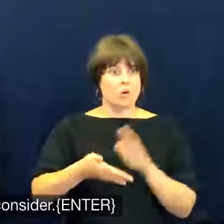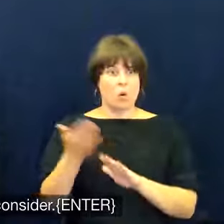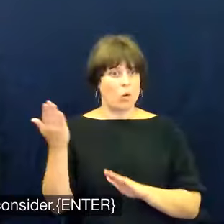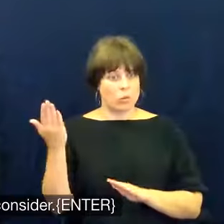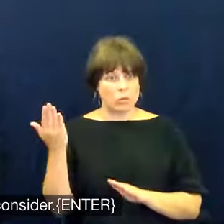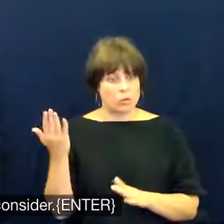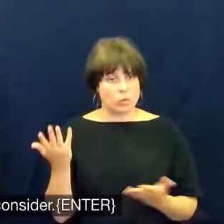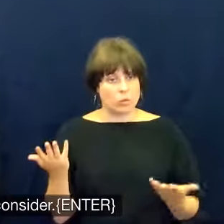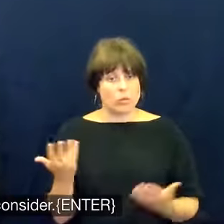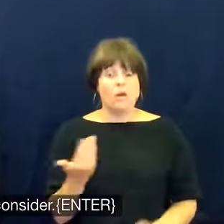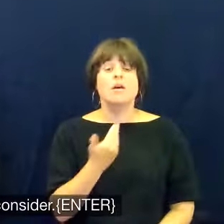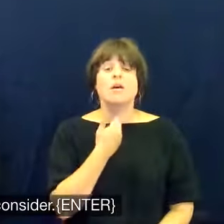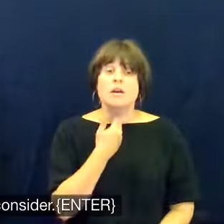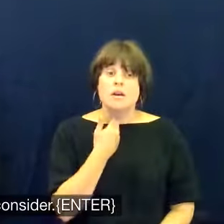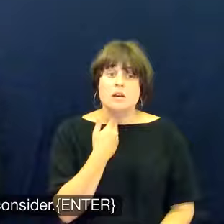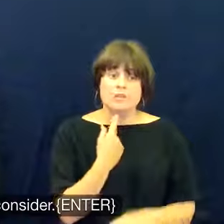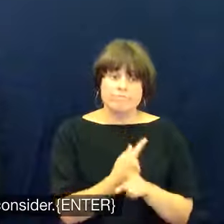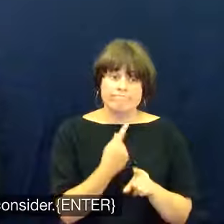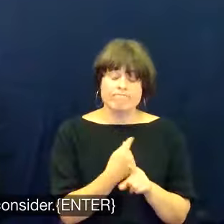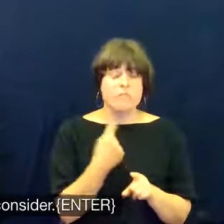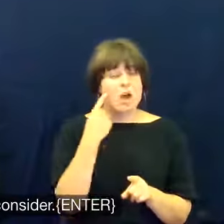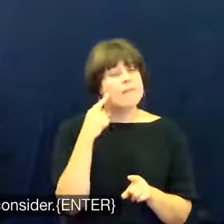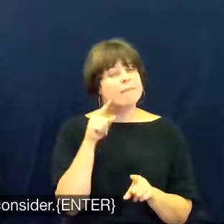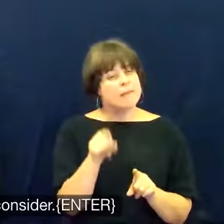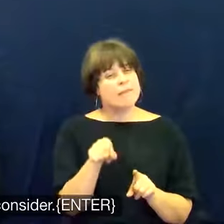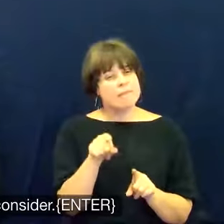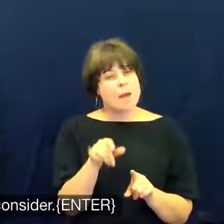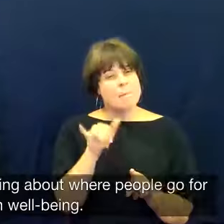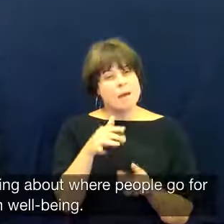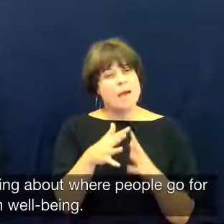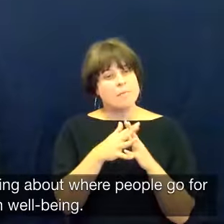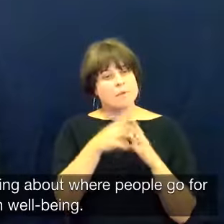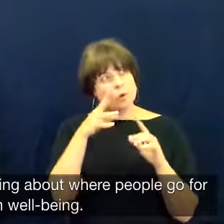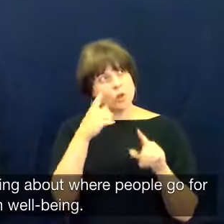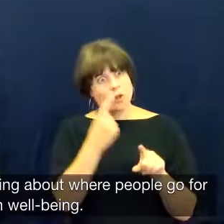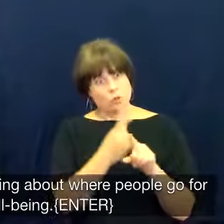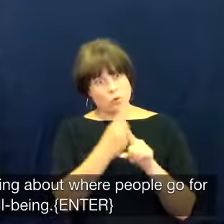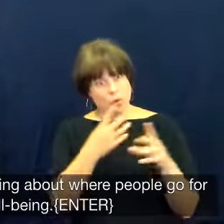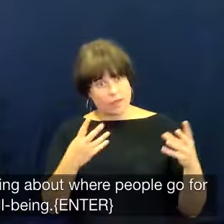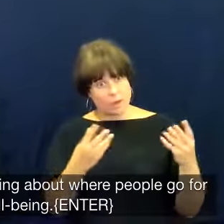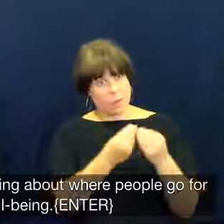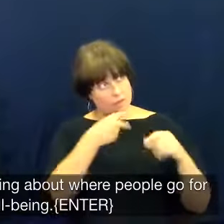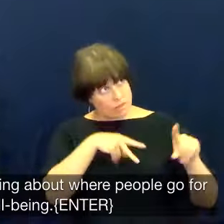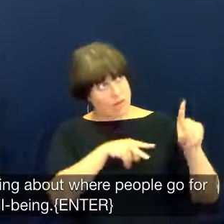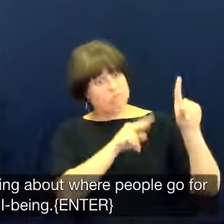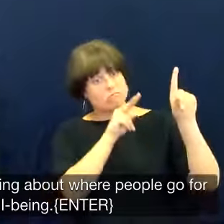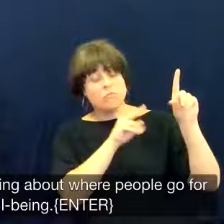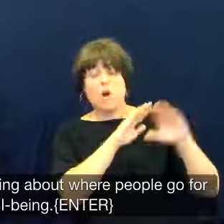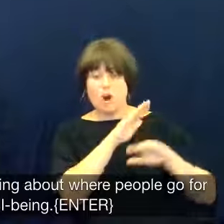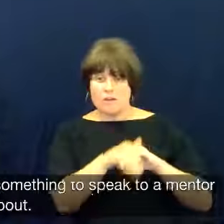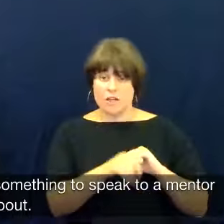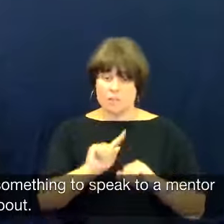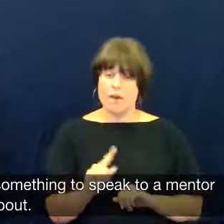It's Meredith speaking. I think that's potentially something to speak to a mentor about. So in our